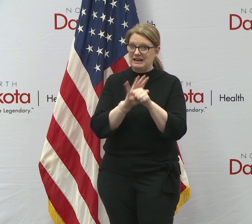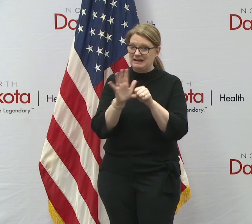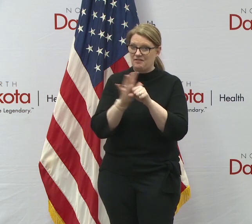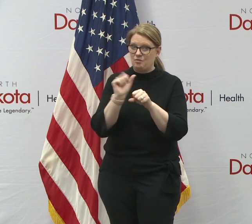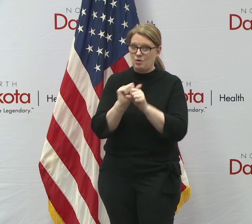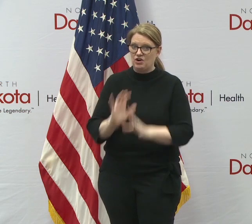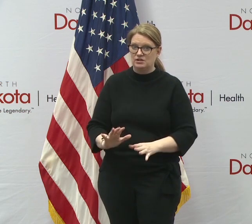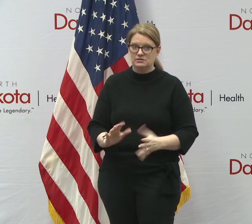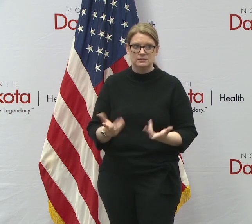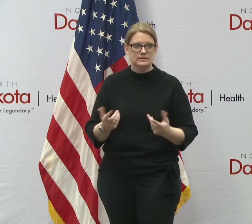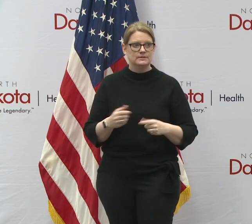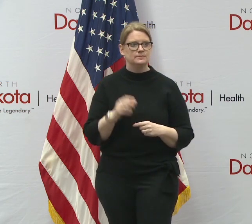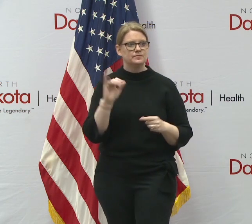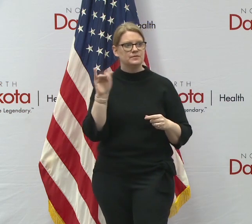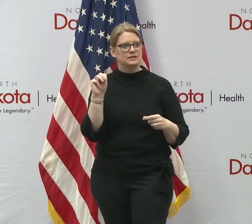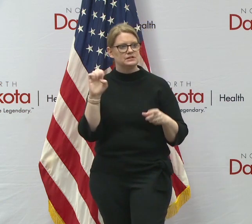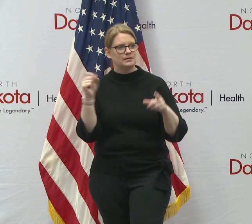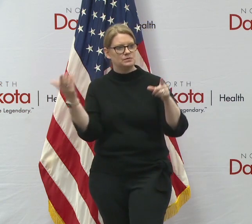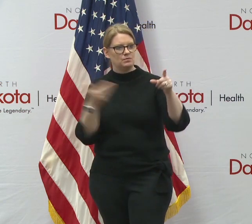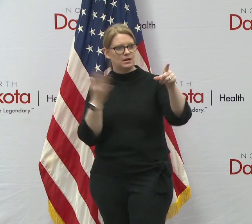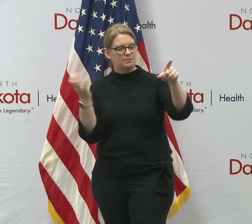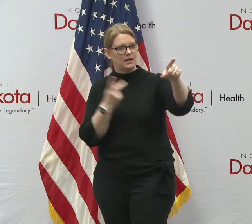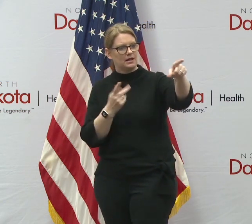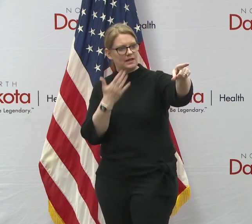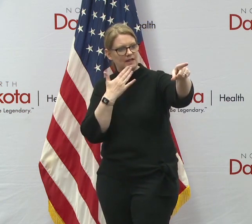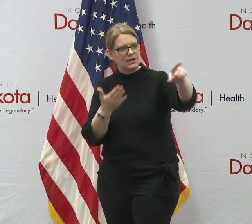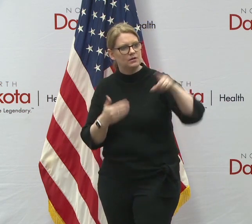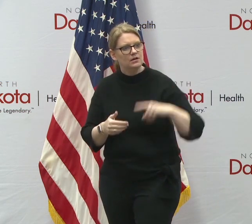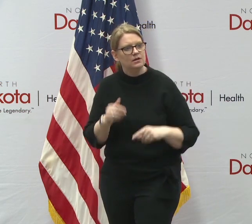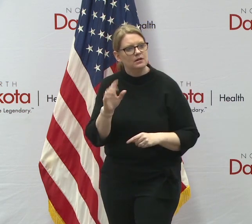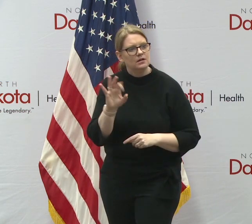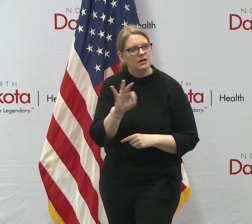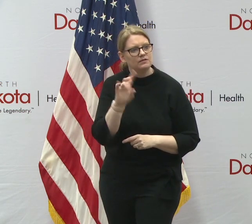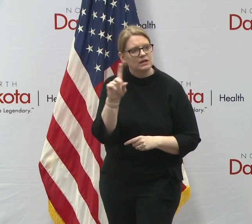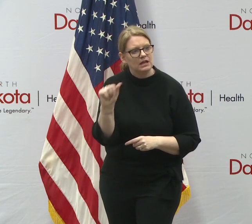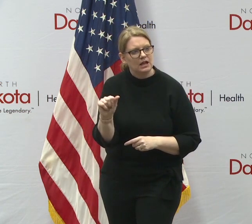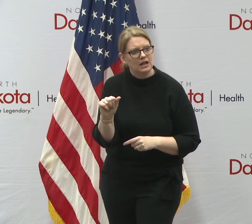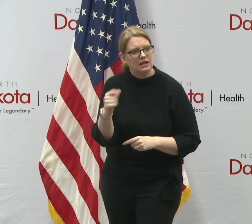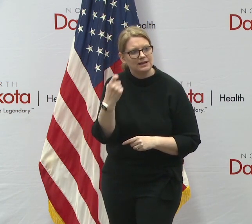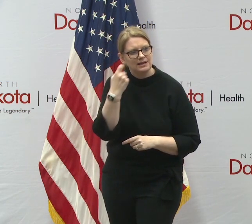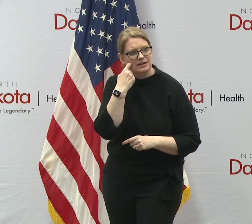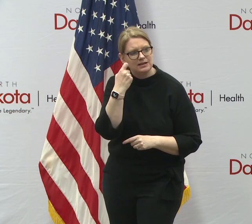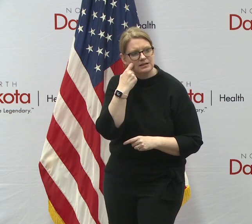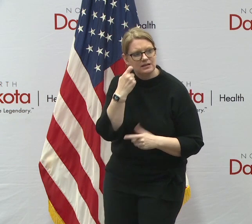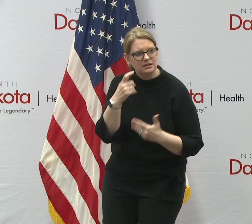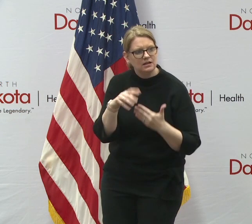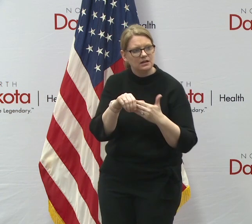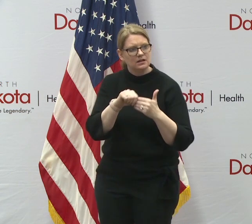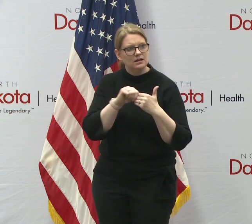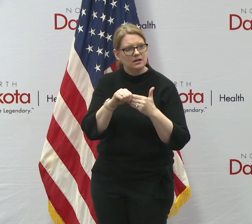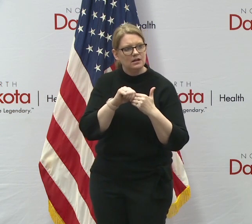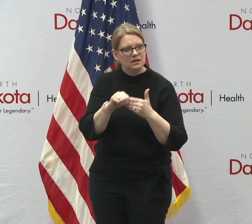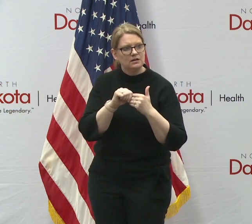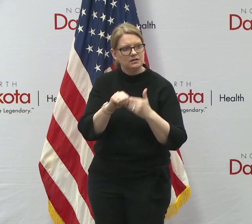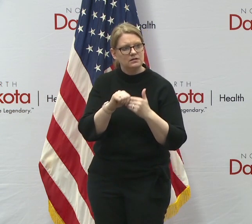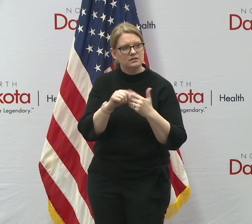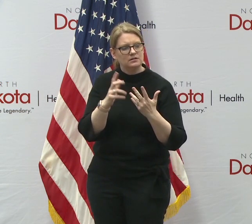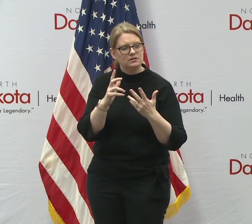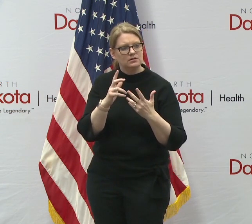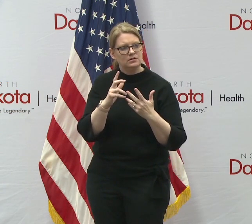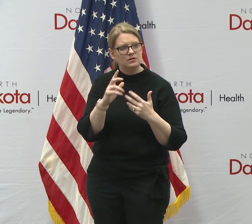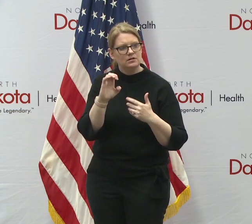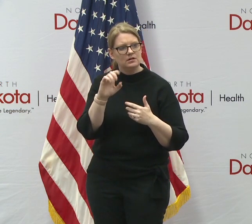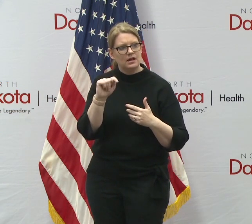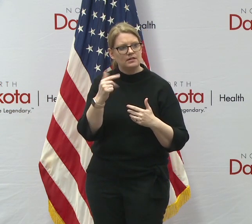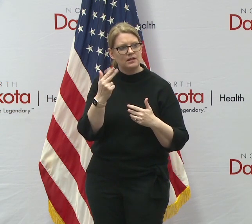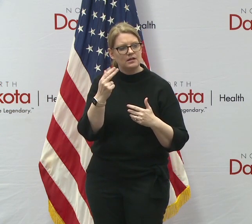Dakota. James, welcome back. Governor, the FDA recently relaxed its rules to allow ethanol plants to